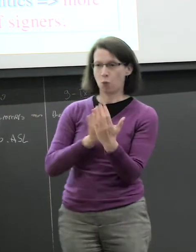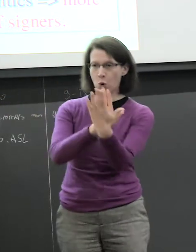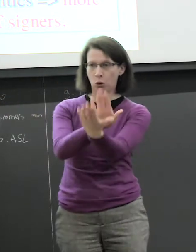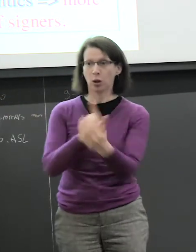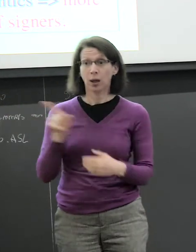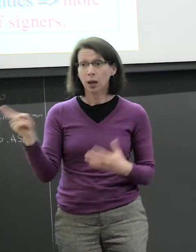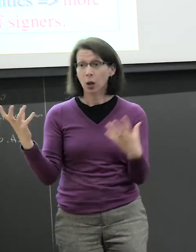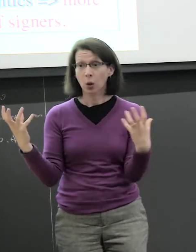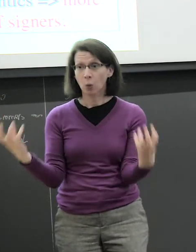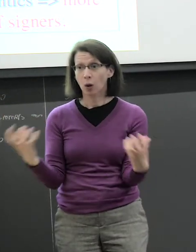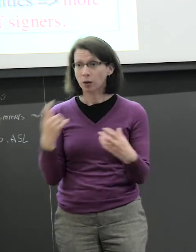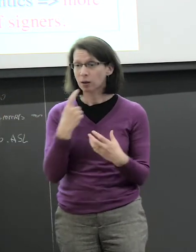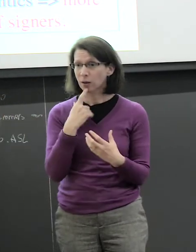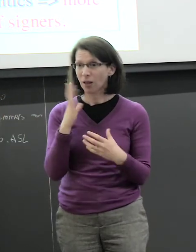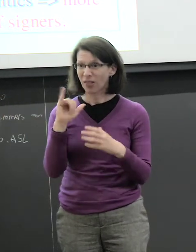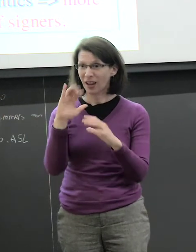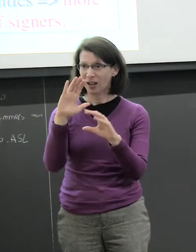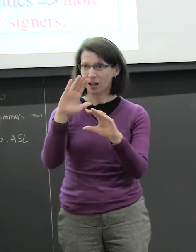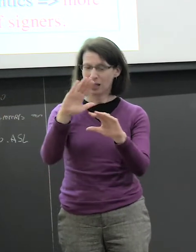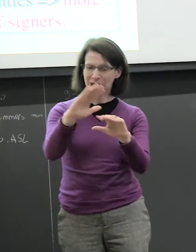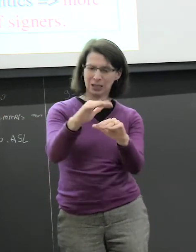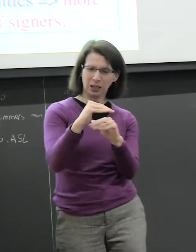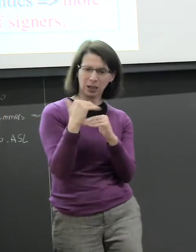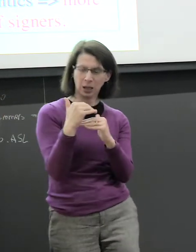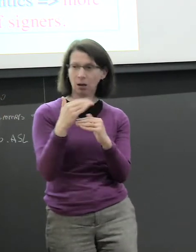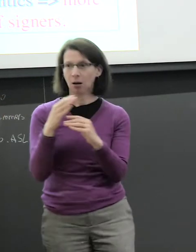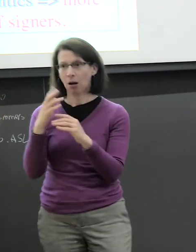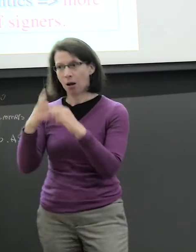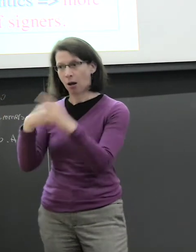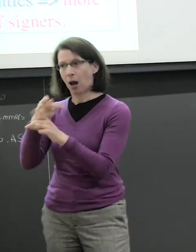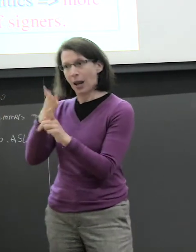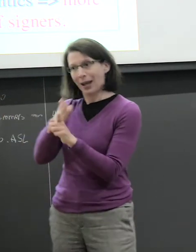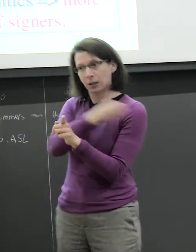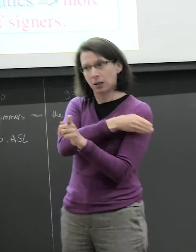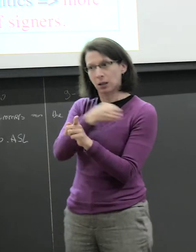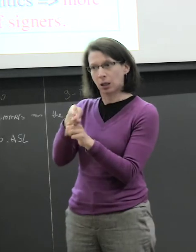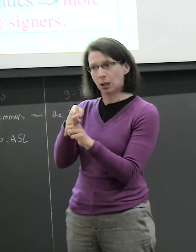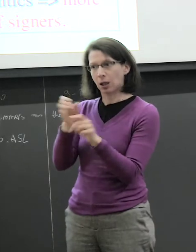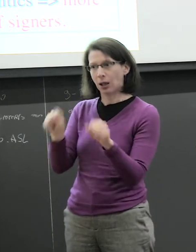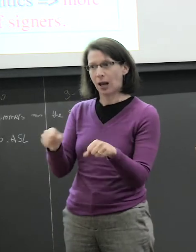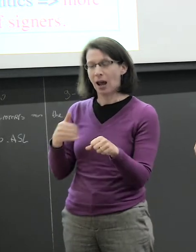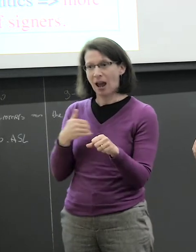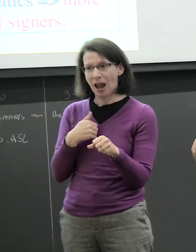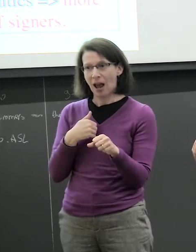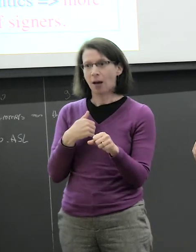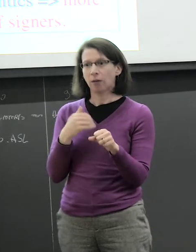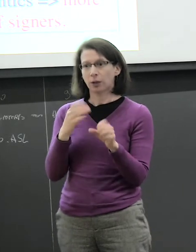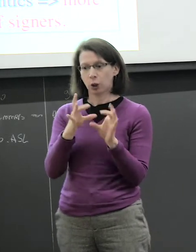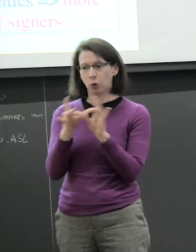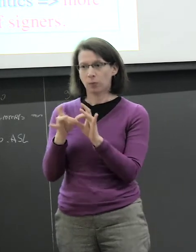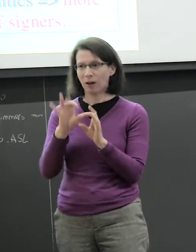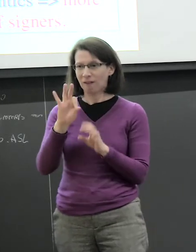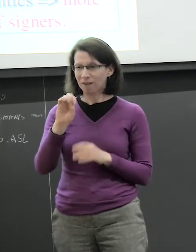this constrains the kind of antecedents that you can have by way of features.